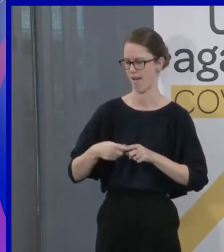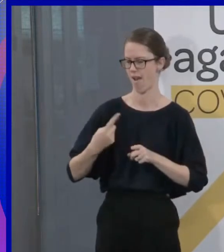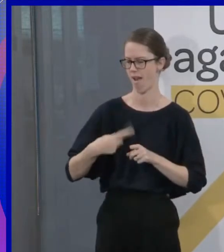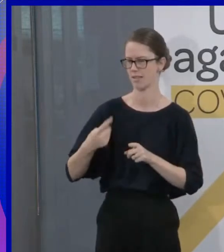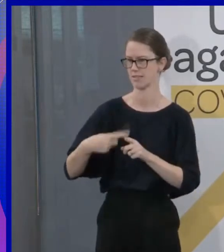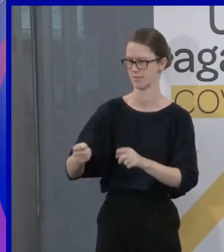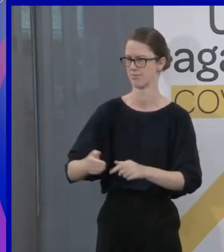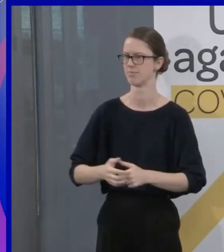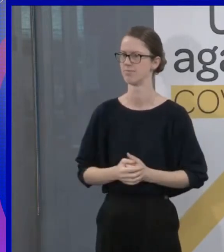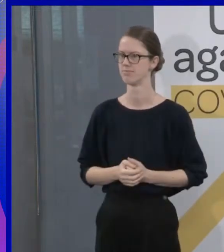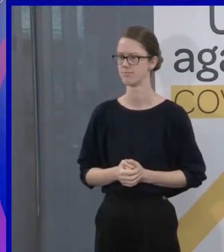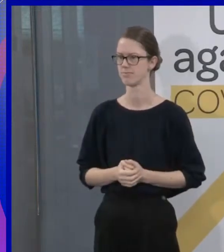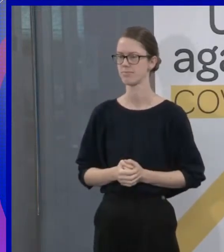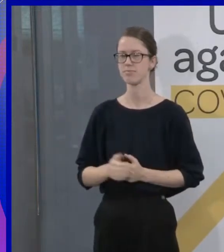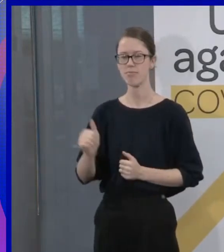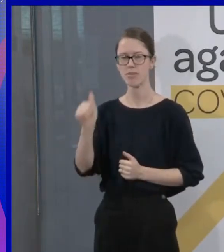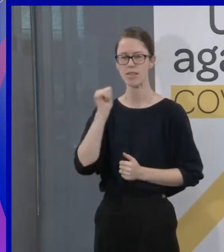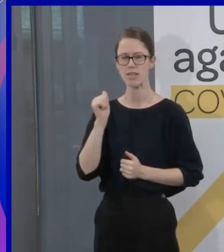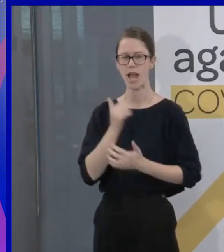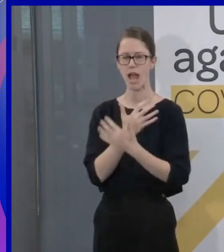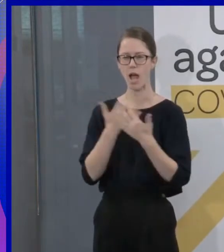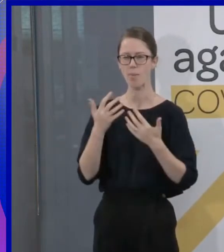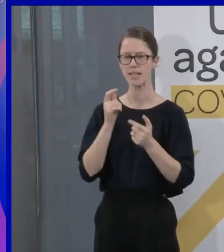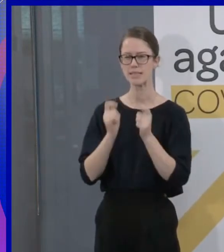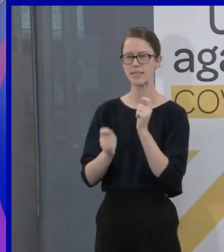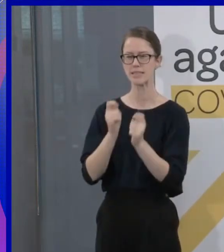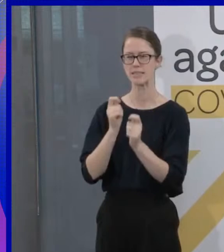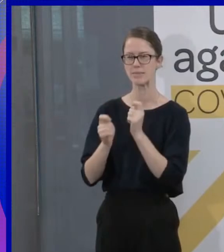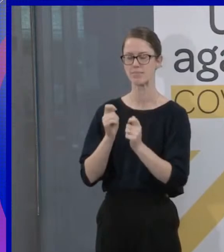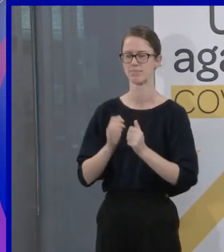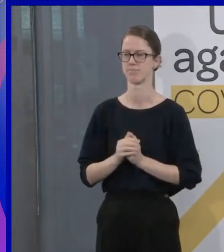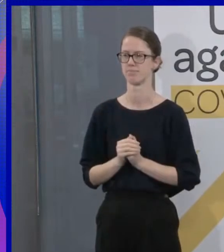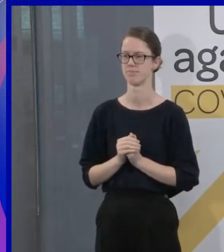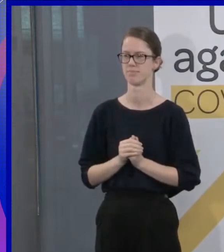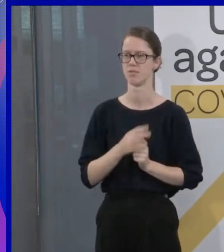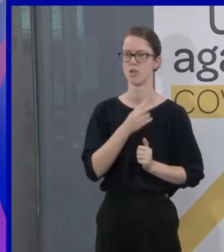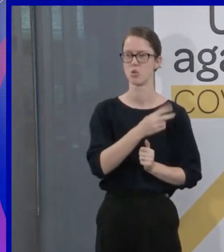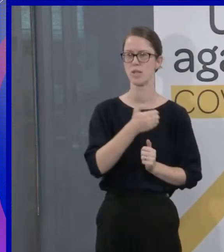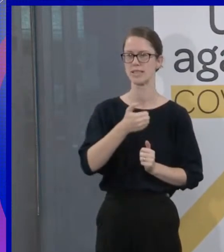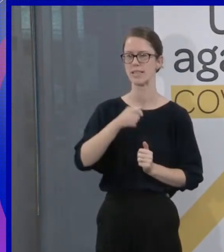or processed. And yesterday, our laboratories around the country processed